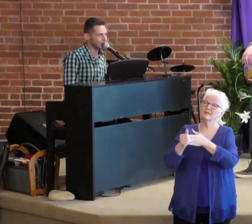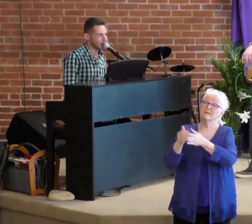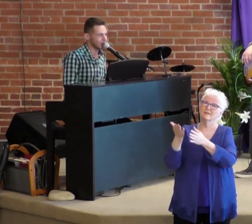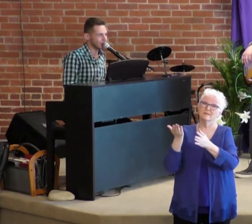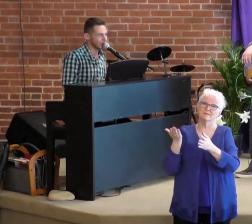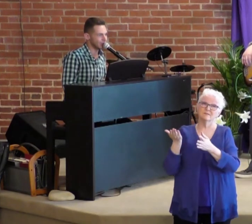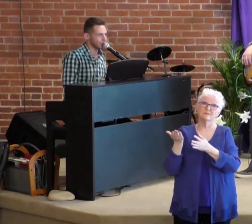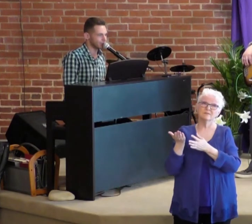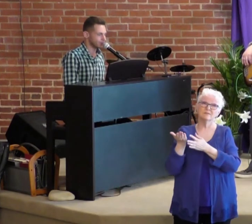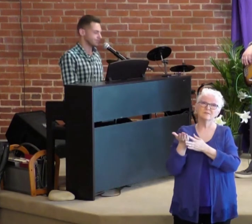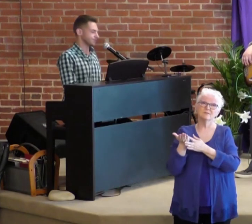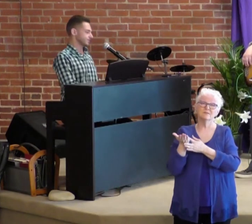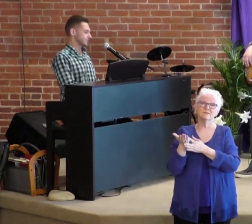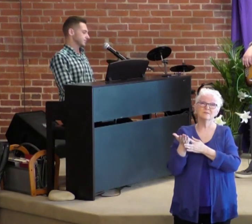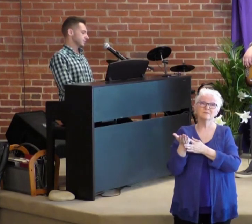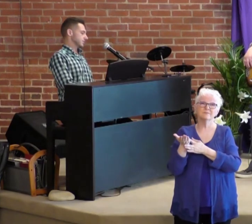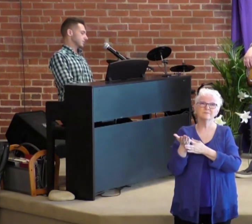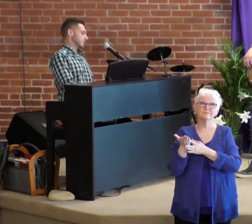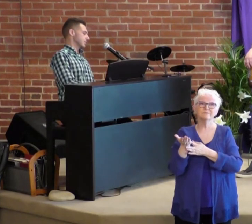through.